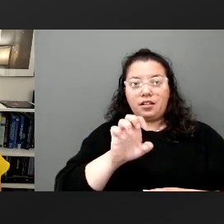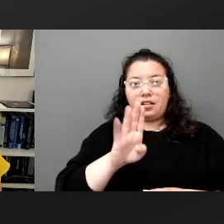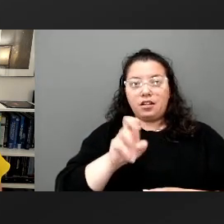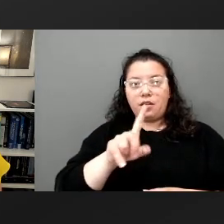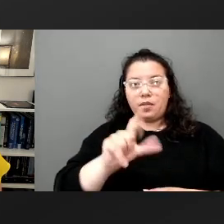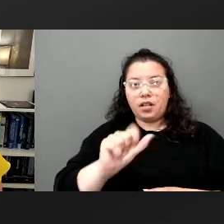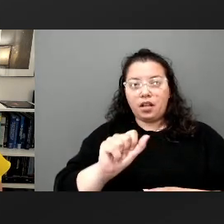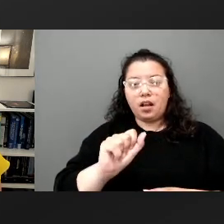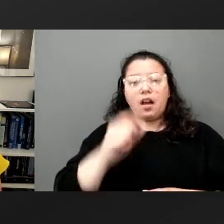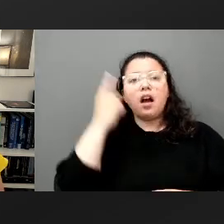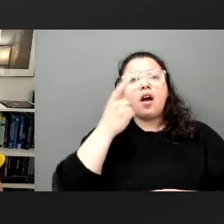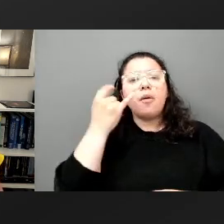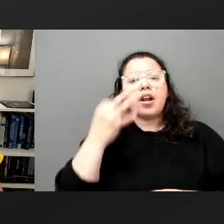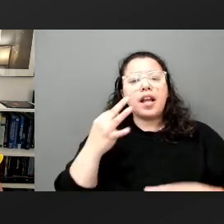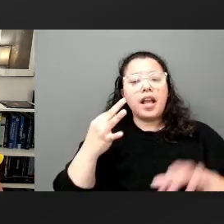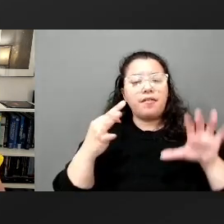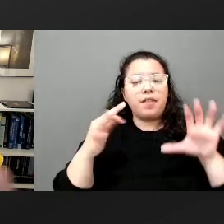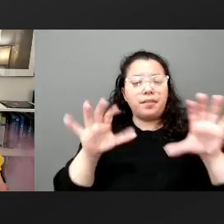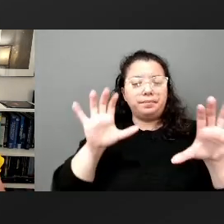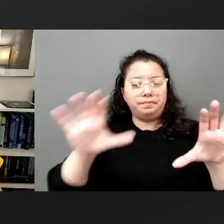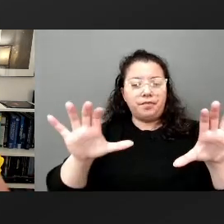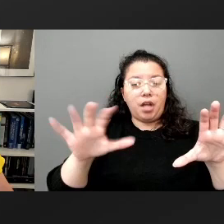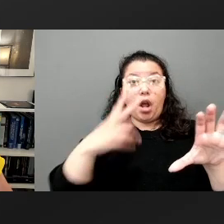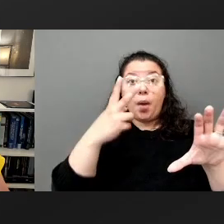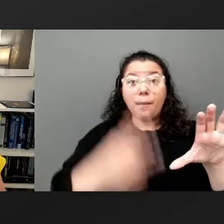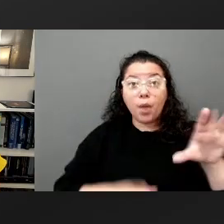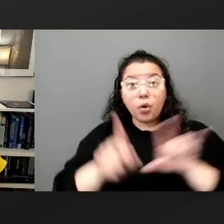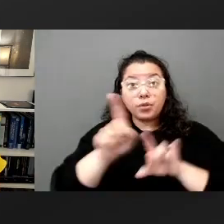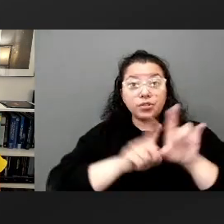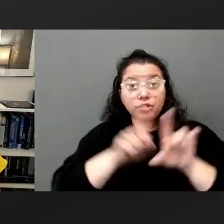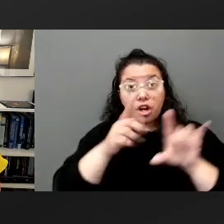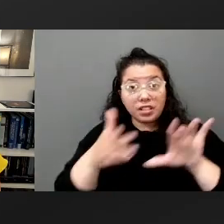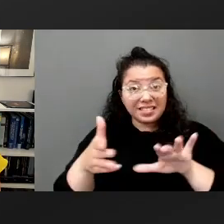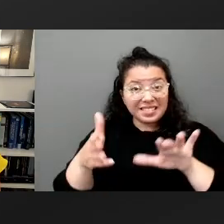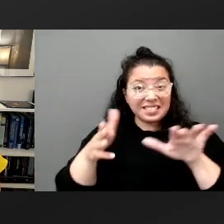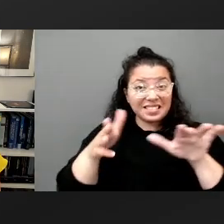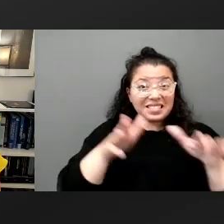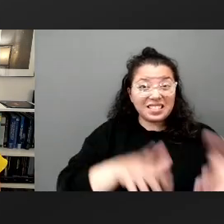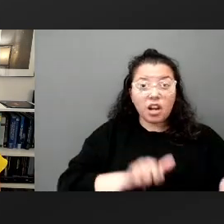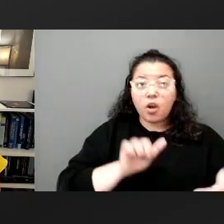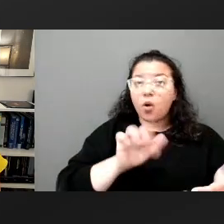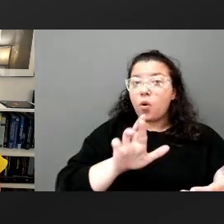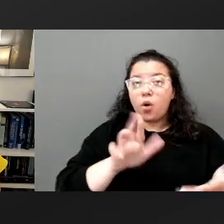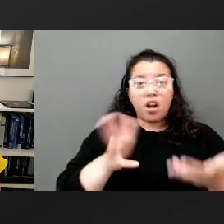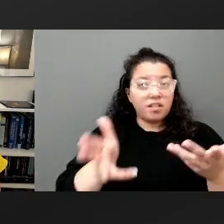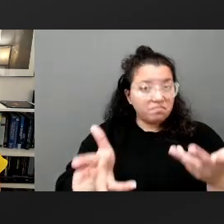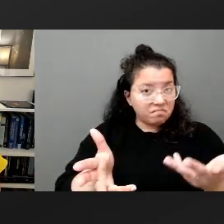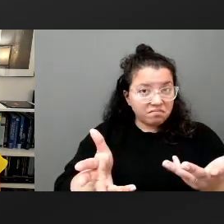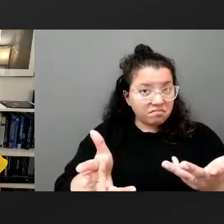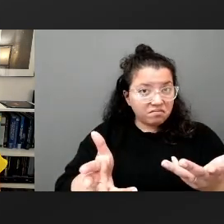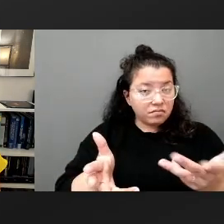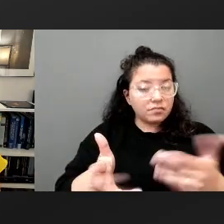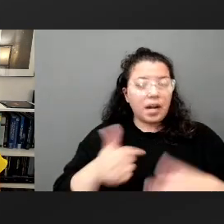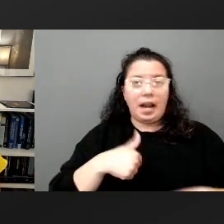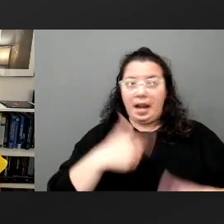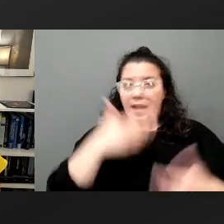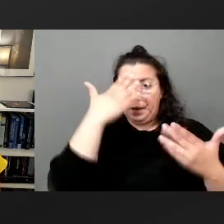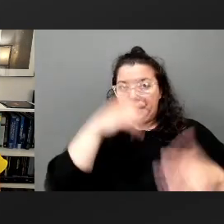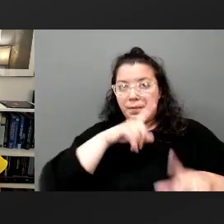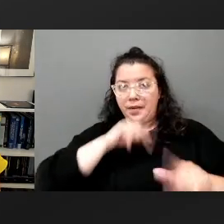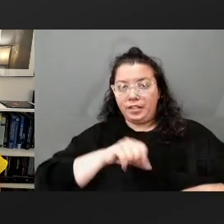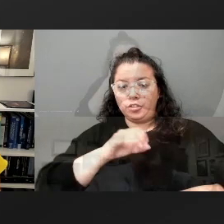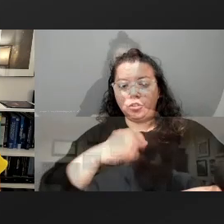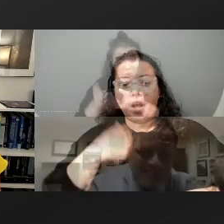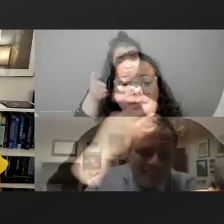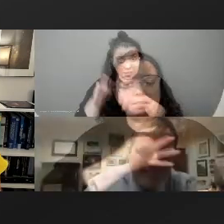system dying? So I don't know that question, so I'm going to throw it back to our panelists. Are the two stars in this ring nebula on the right-hand